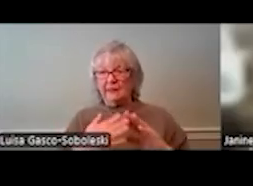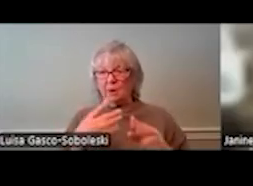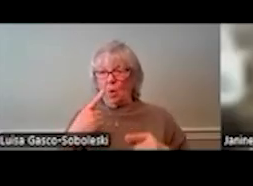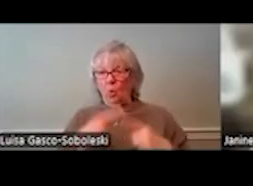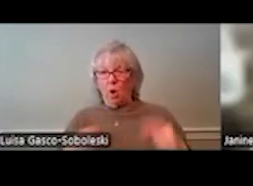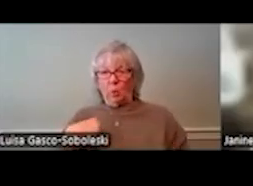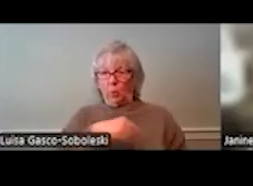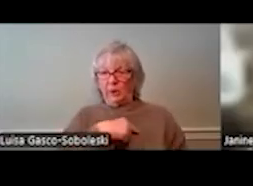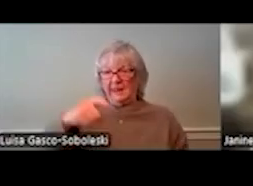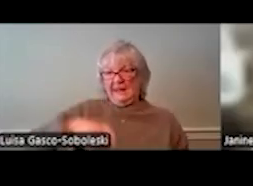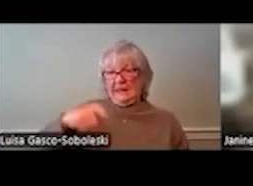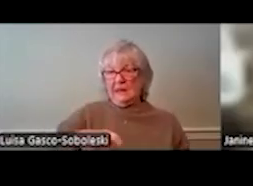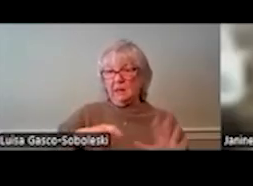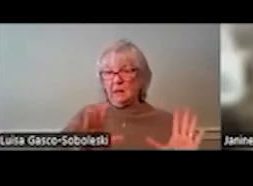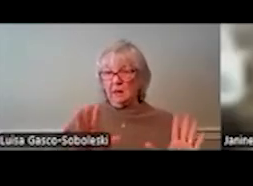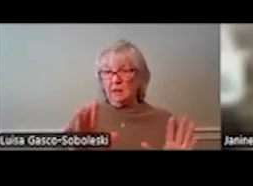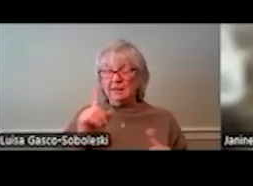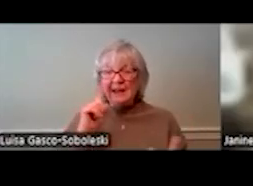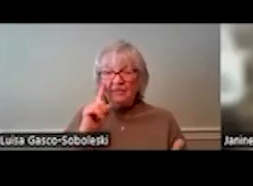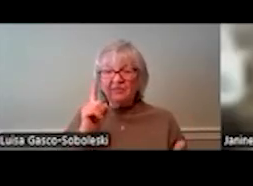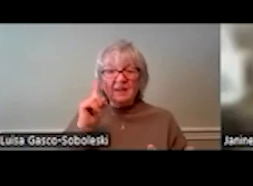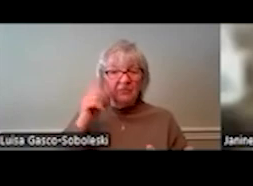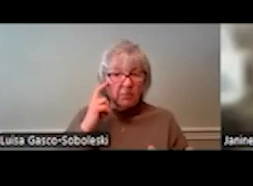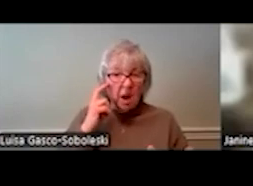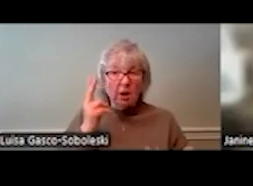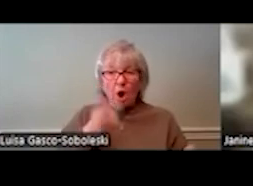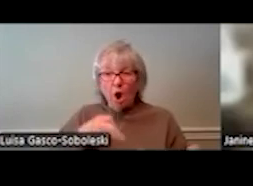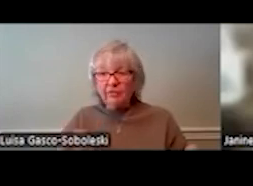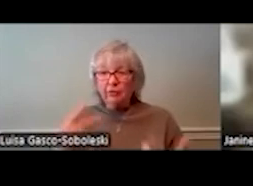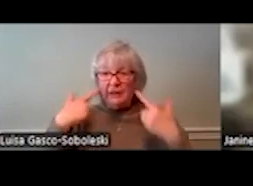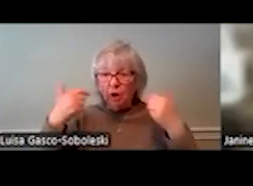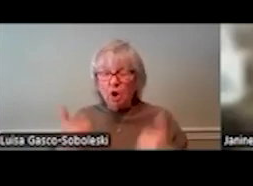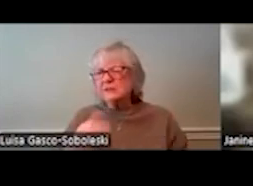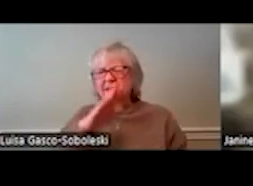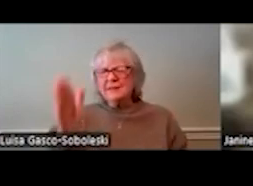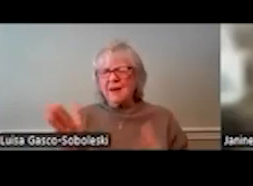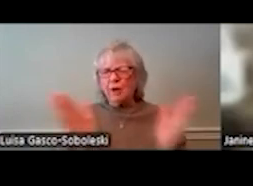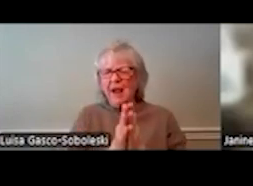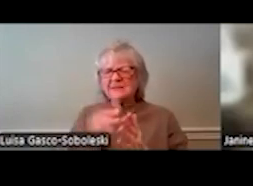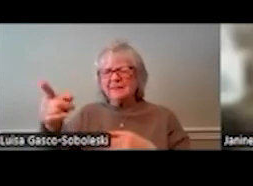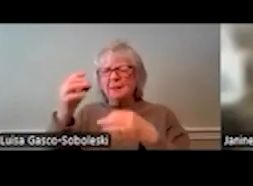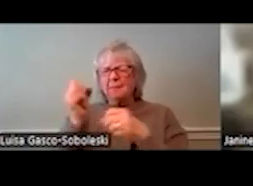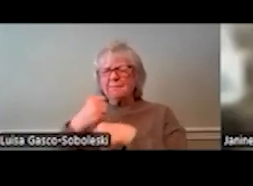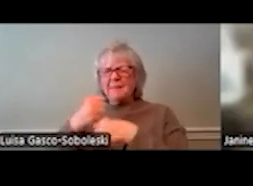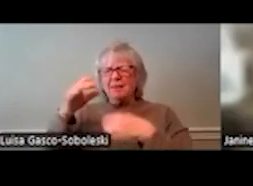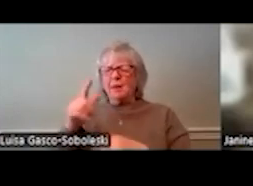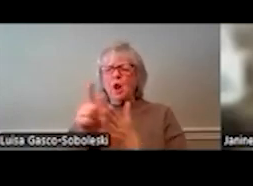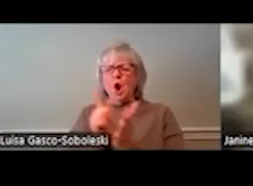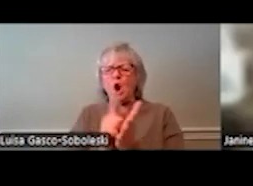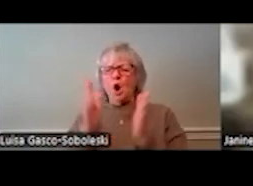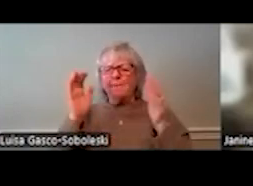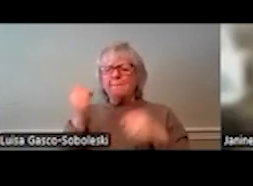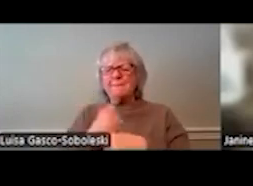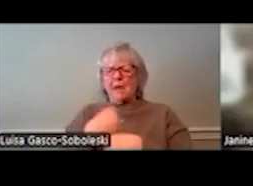that they had never asked before. They never asked the community what we needed. They had never asked any deaf-blind, hard of hearing, or individuals